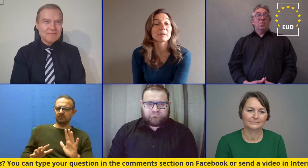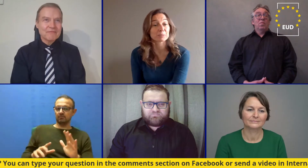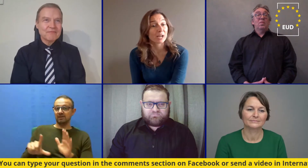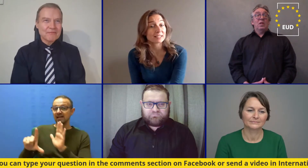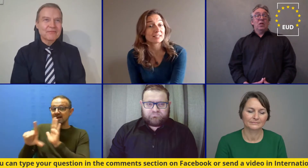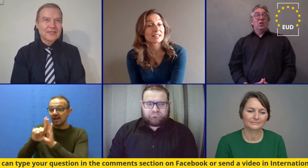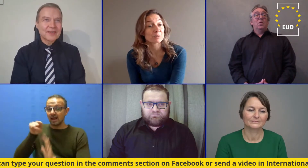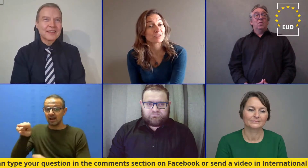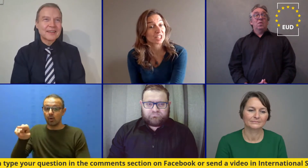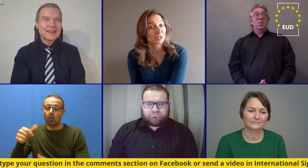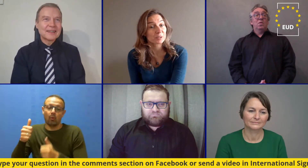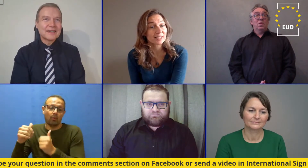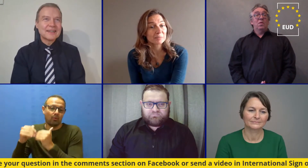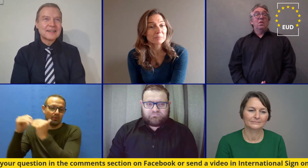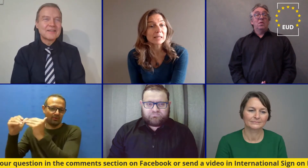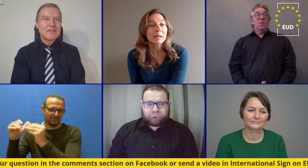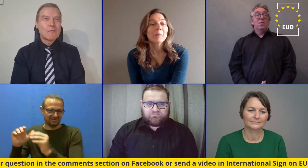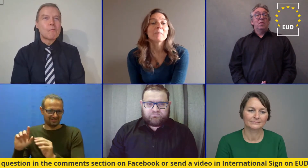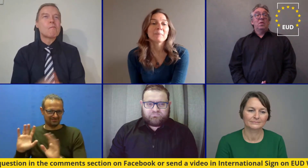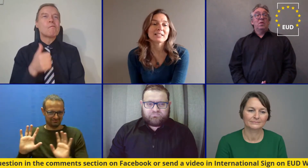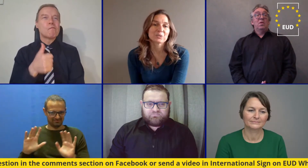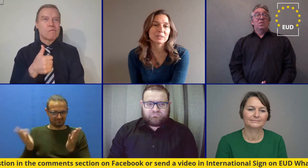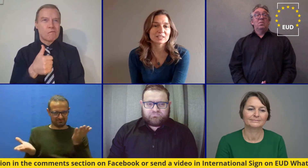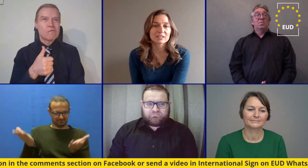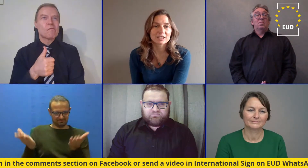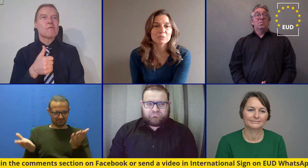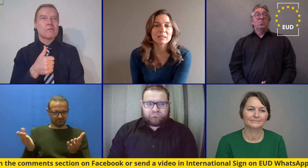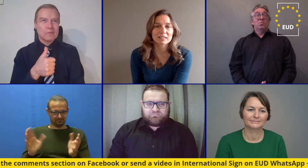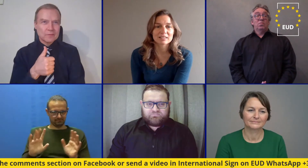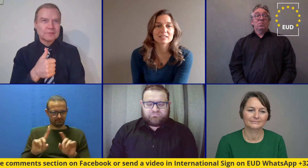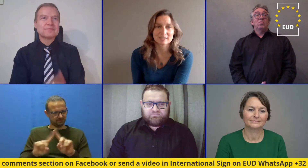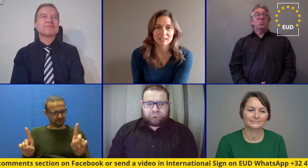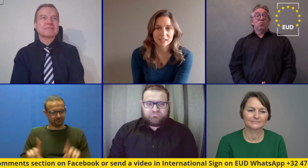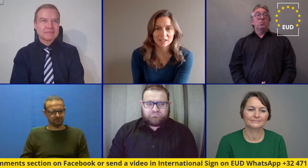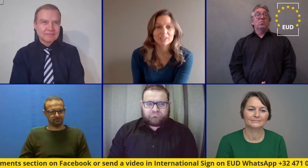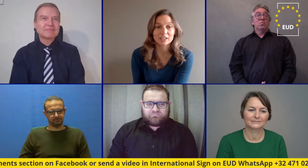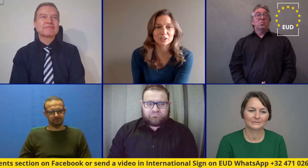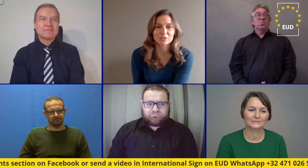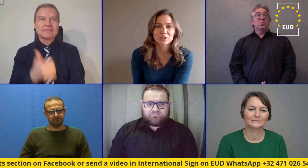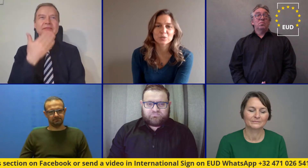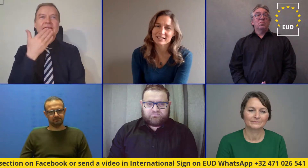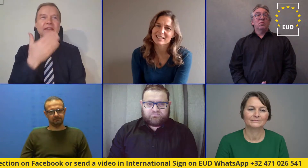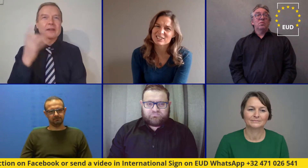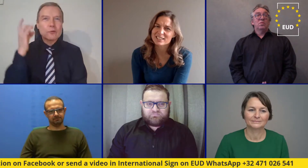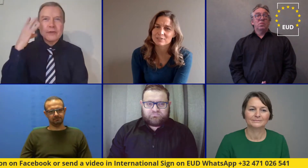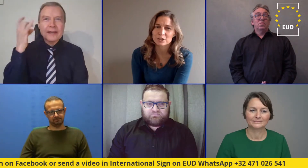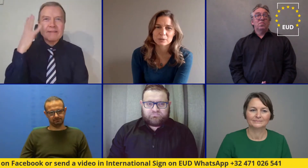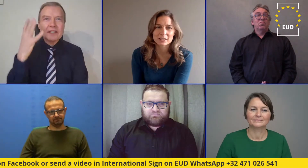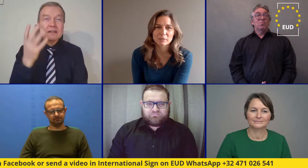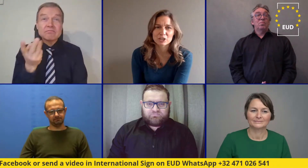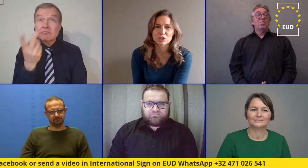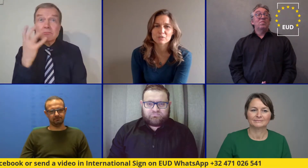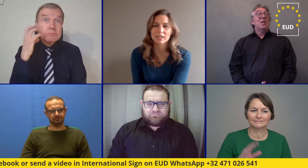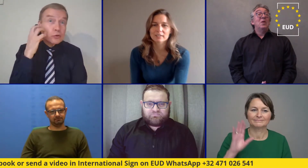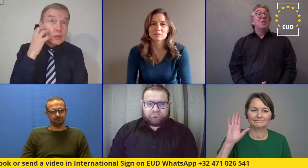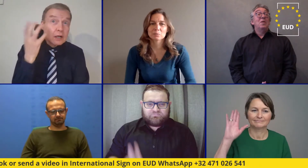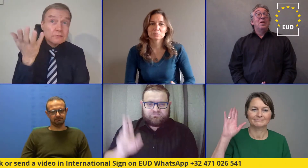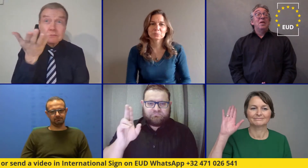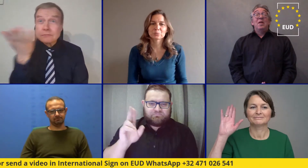best practices that we've shared with them, but we still need to make this legal. So that there is a difference. We need to make sure of that. Thank